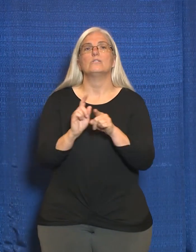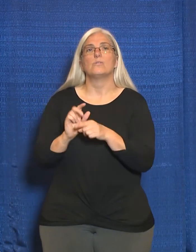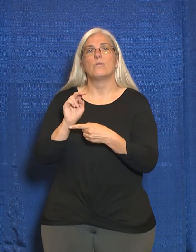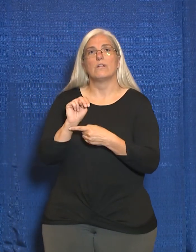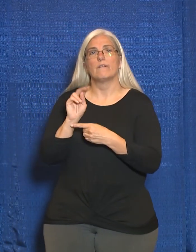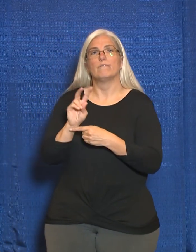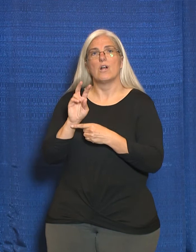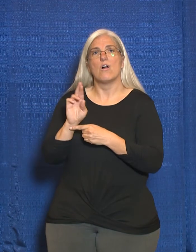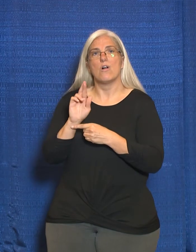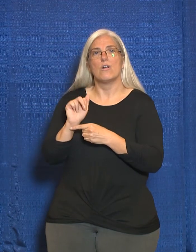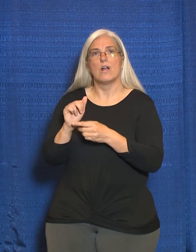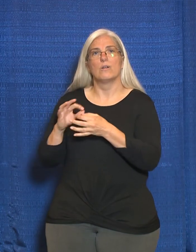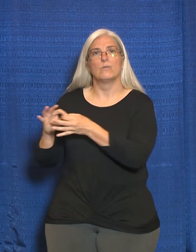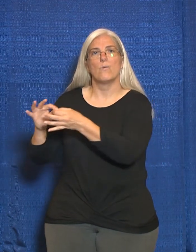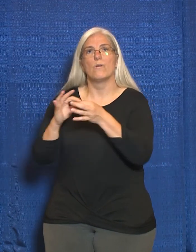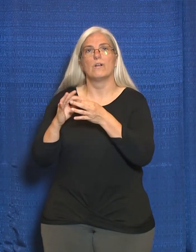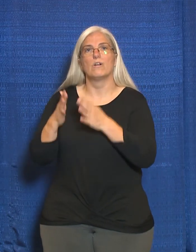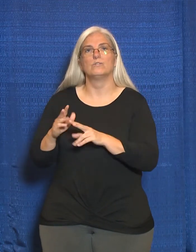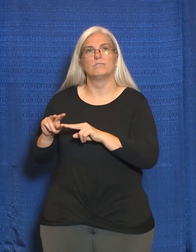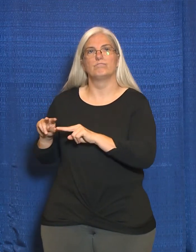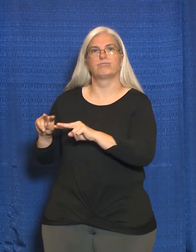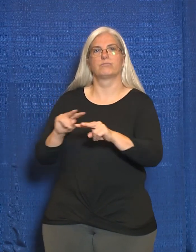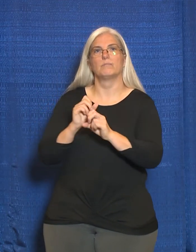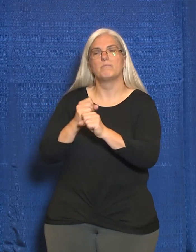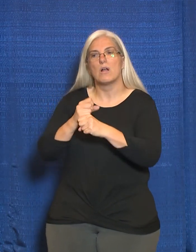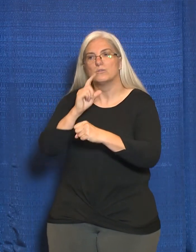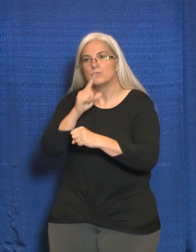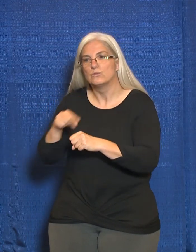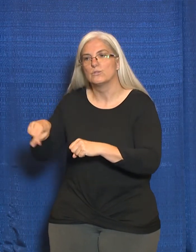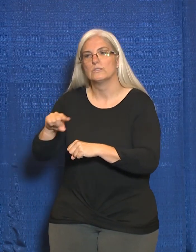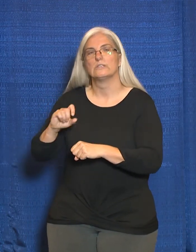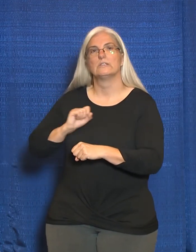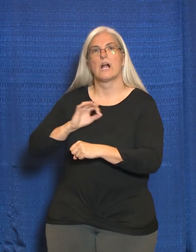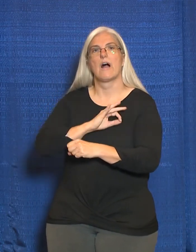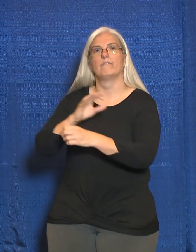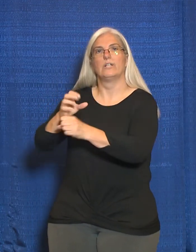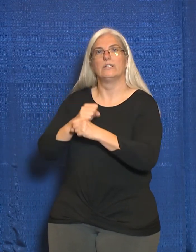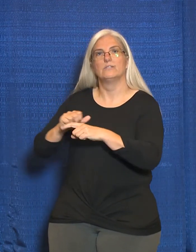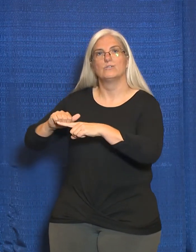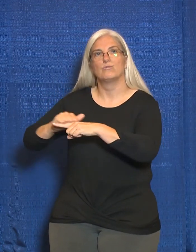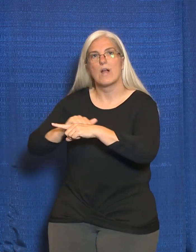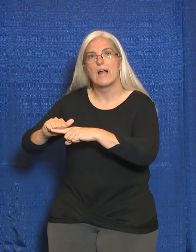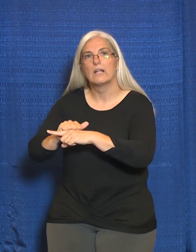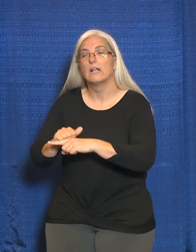Nvra coordinators also oversee regular training for VRA staff members.